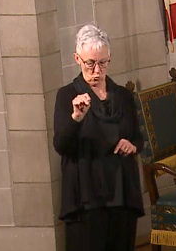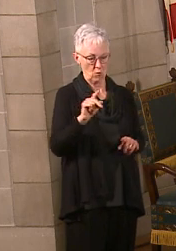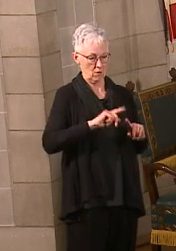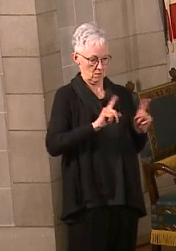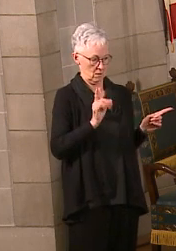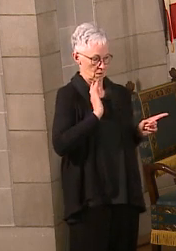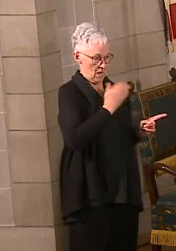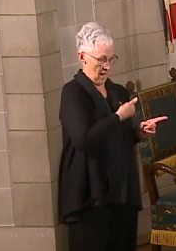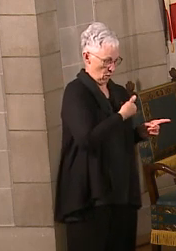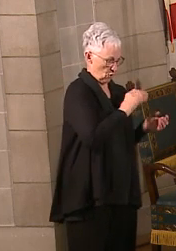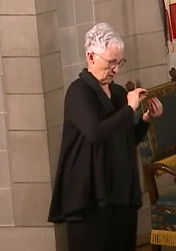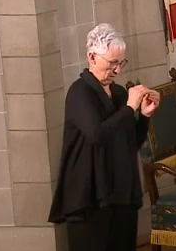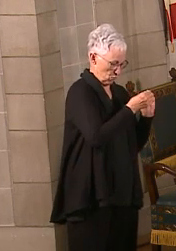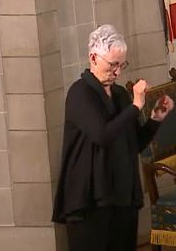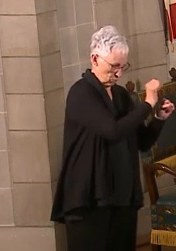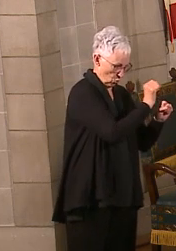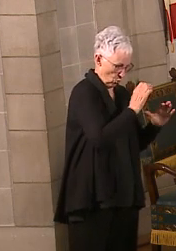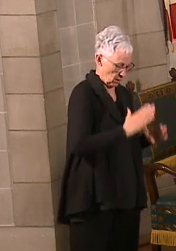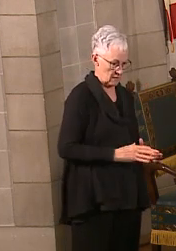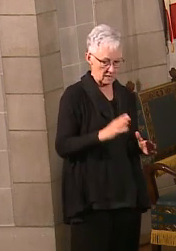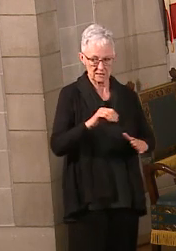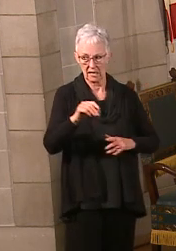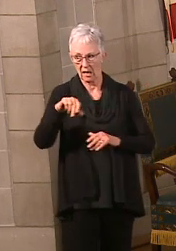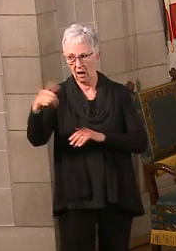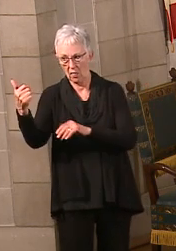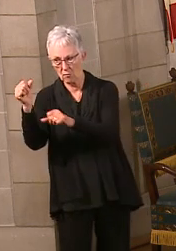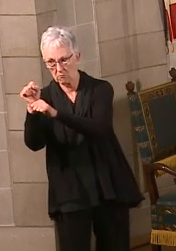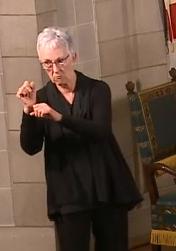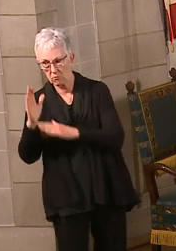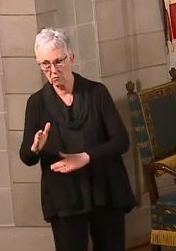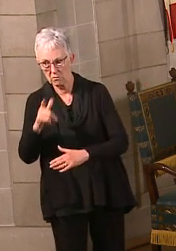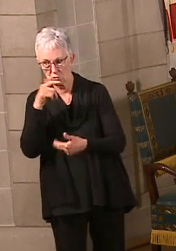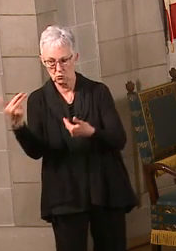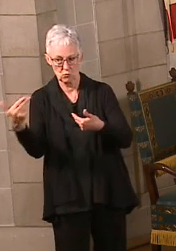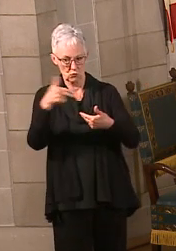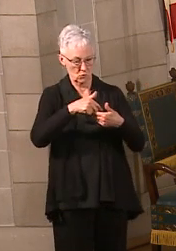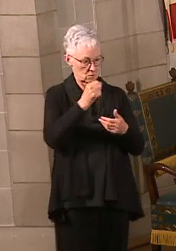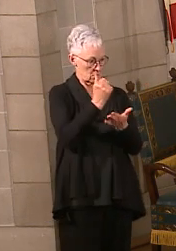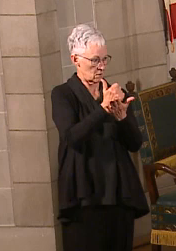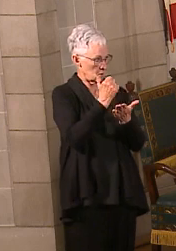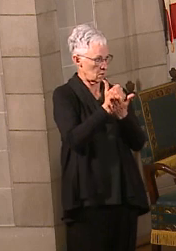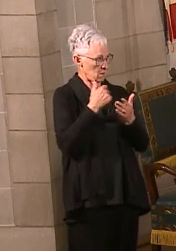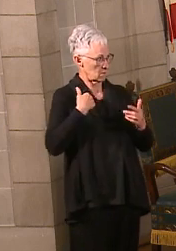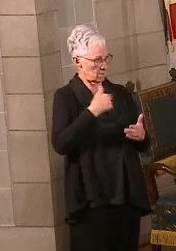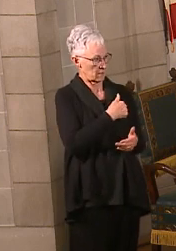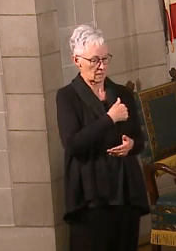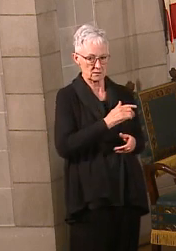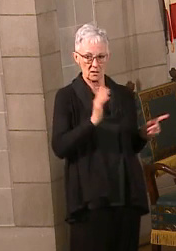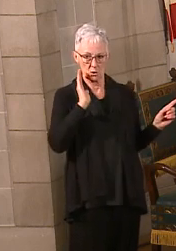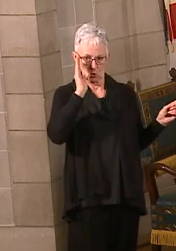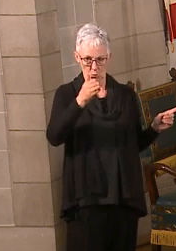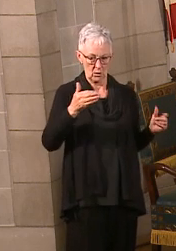agencies, thanks to Jason Jackson for leading up the charge, we're going to have at least 50 adjudicators come in